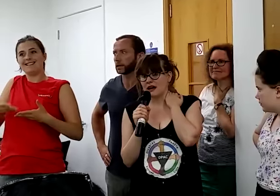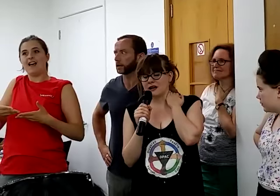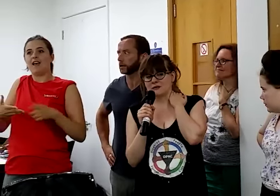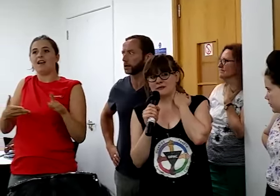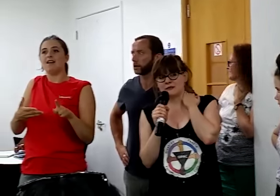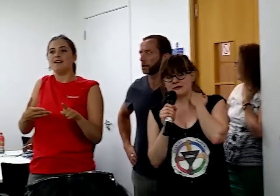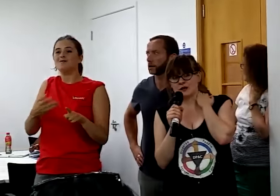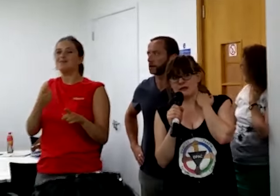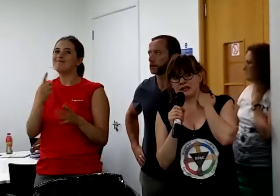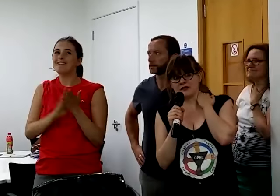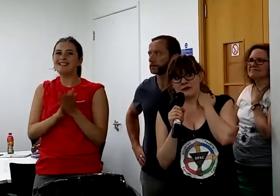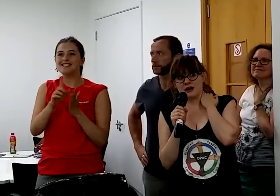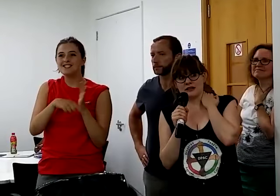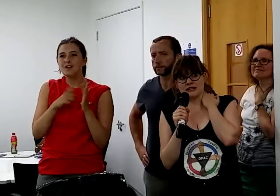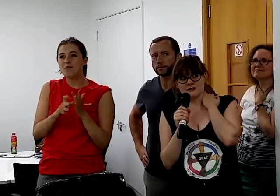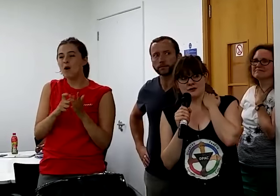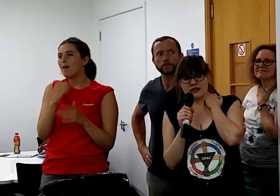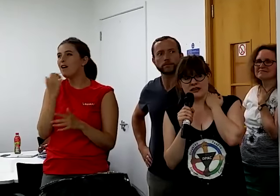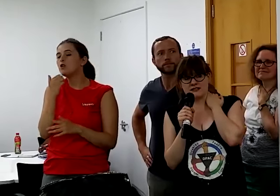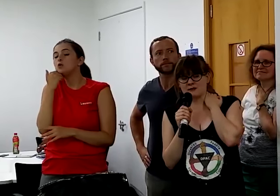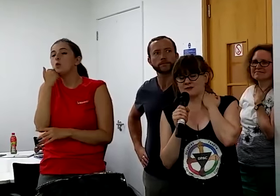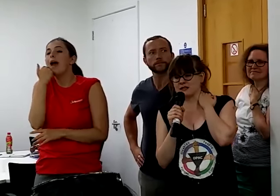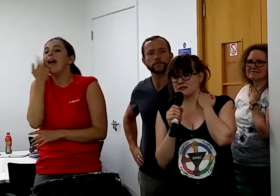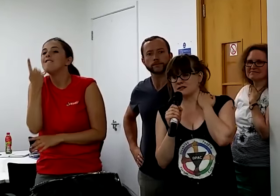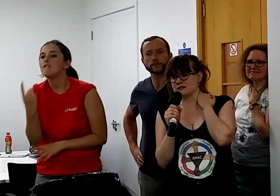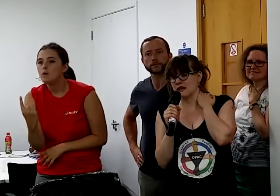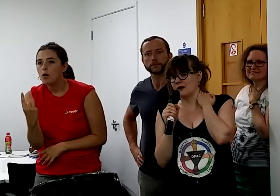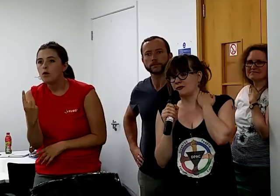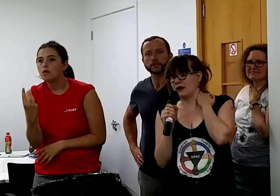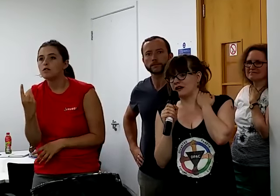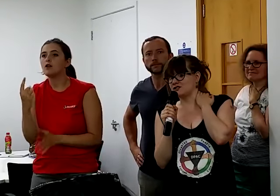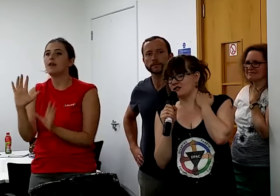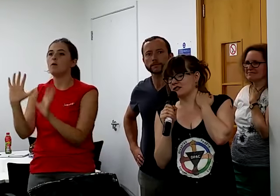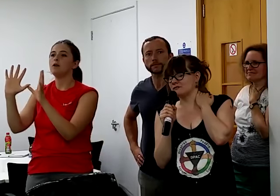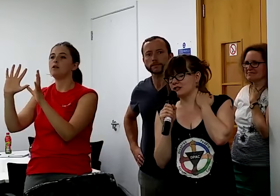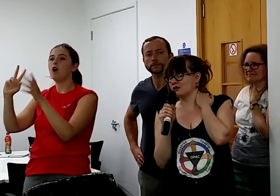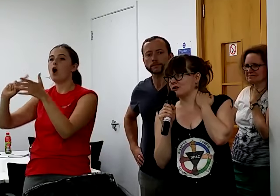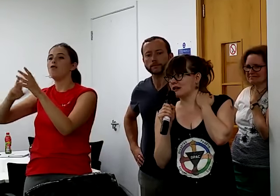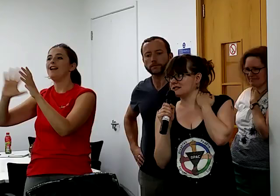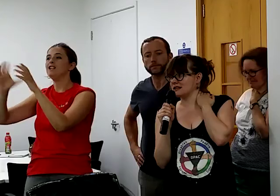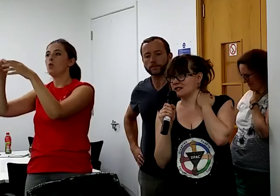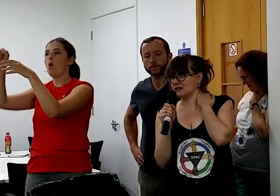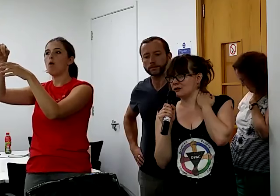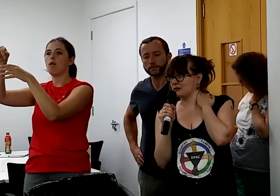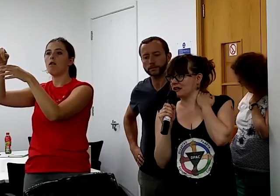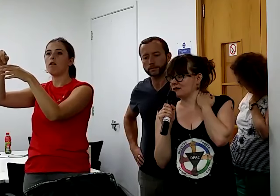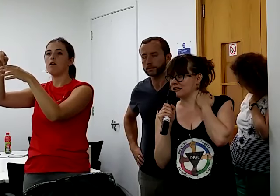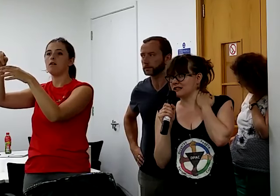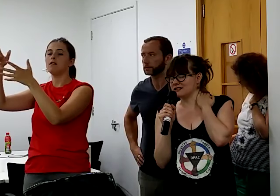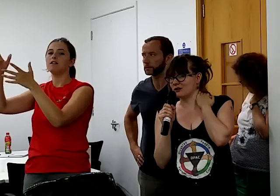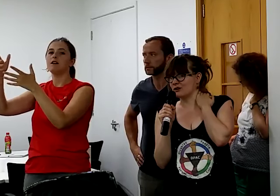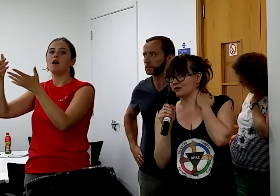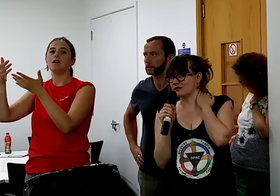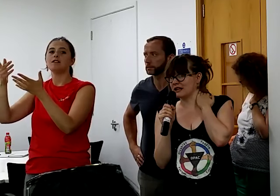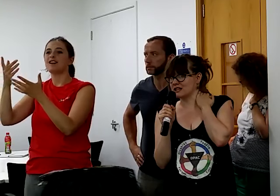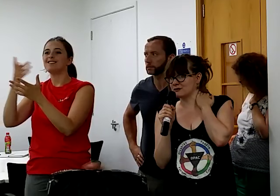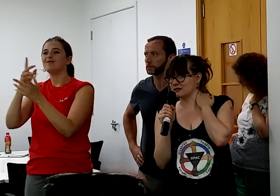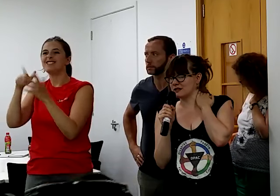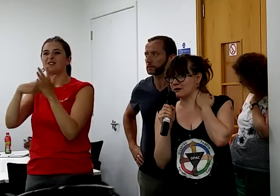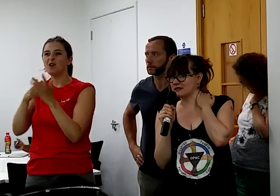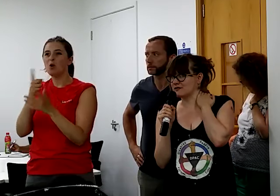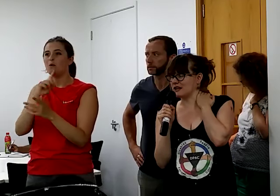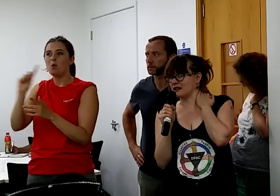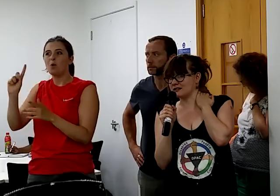those. So many of them are happening sort of in his absence, but John McDonnell has said he will be coming. He's got lots